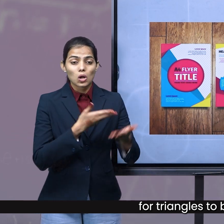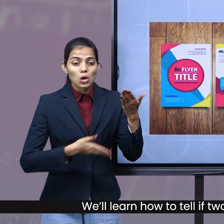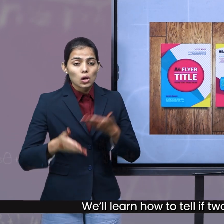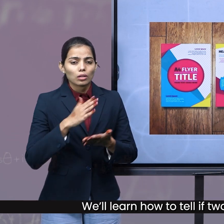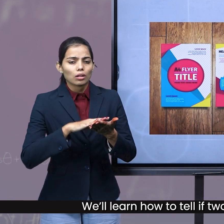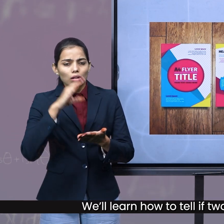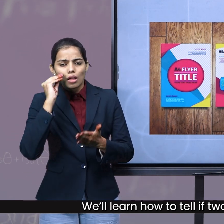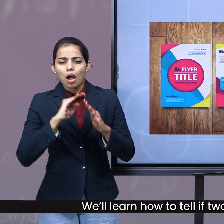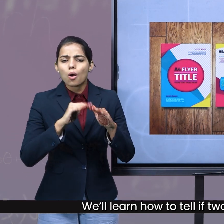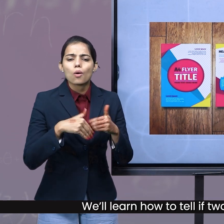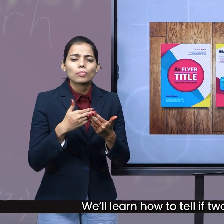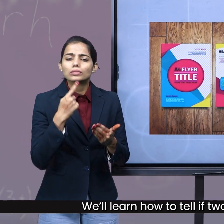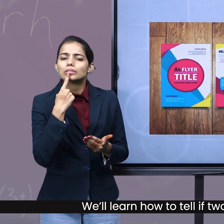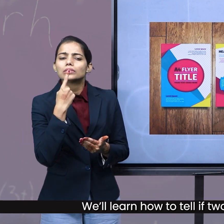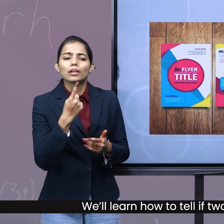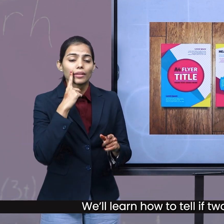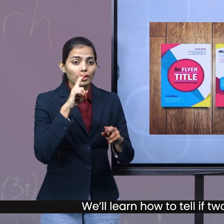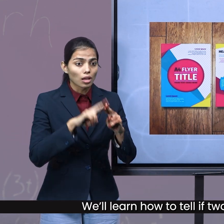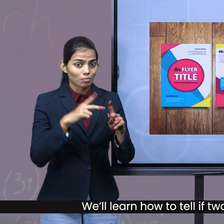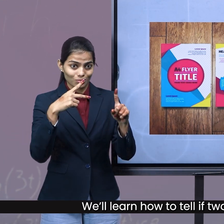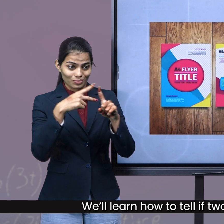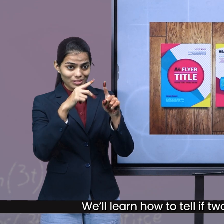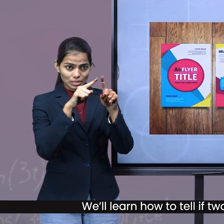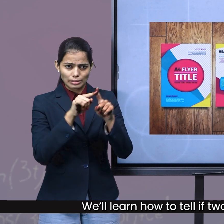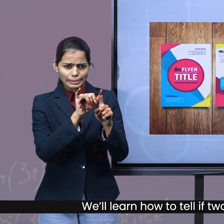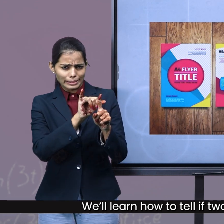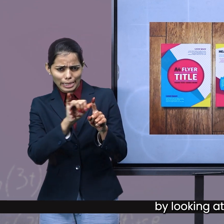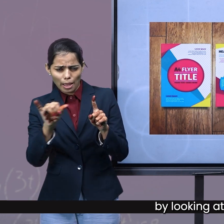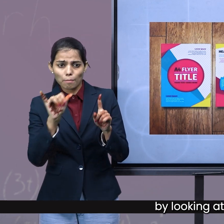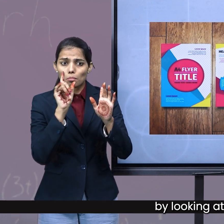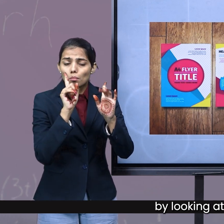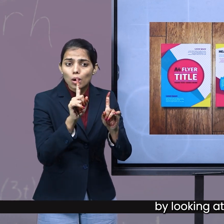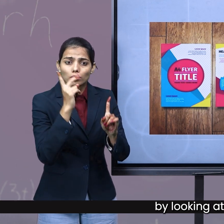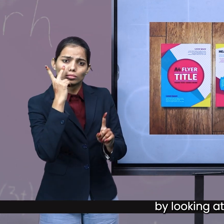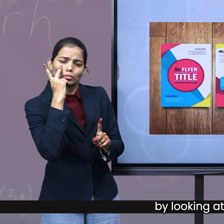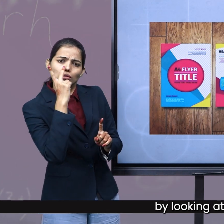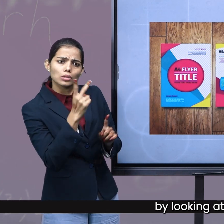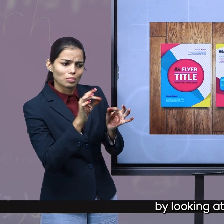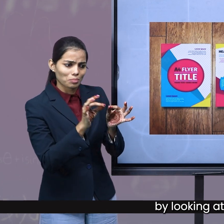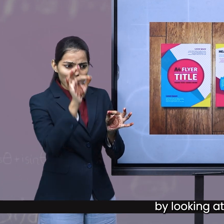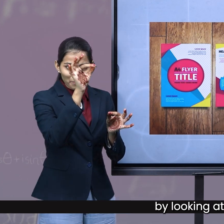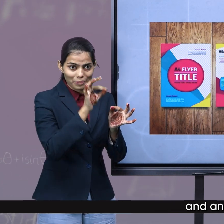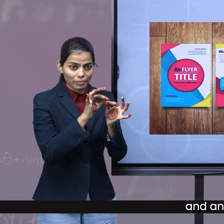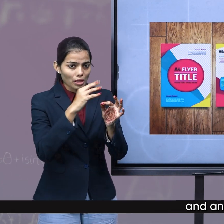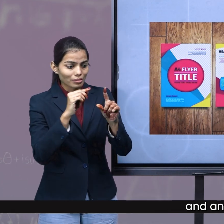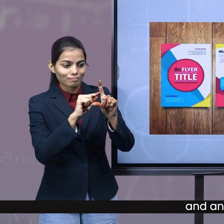We will learn how to tell if two triangles are the same by looking at their sides and angles.